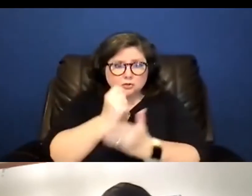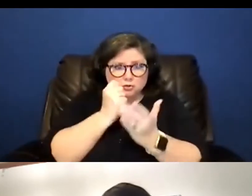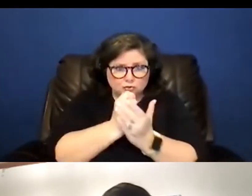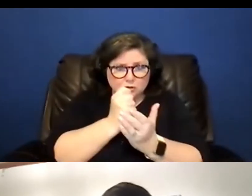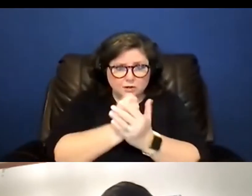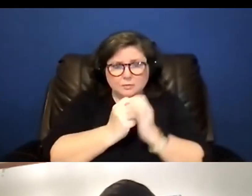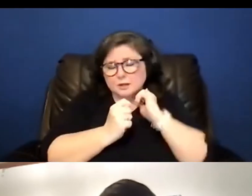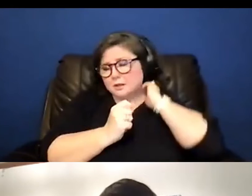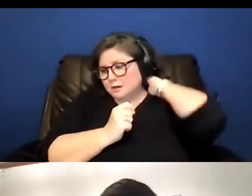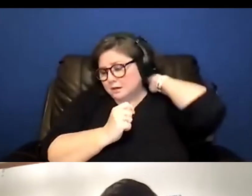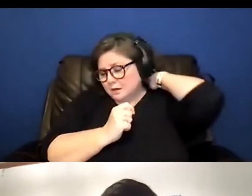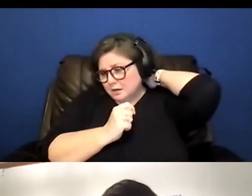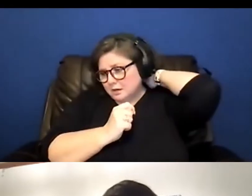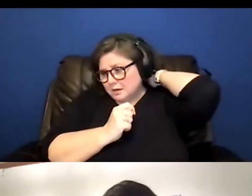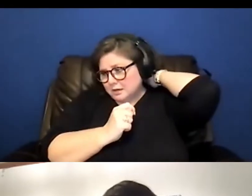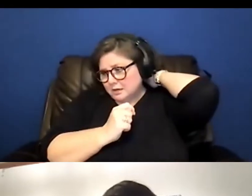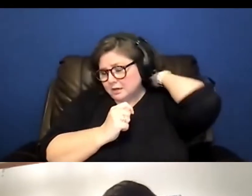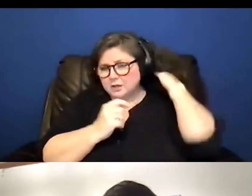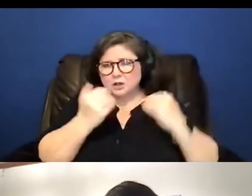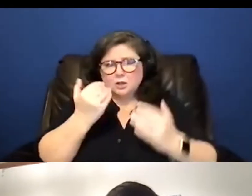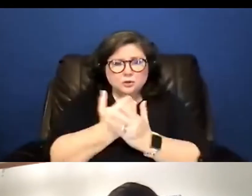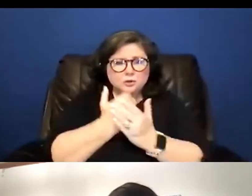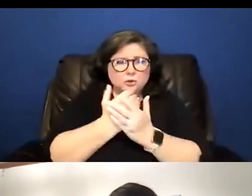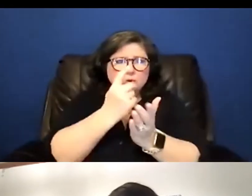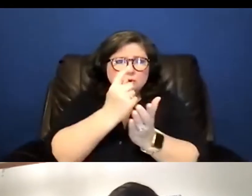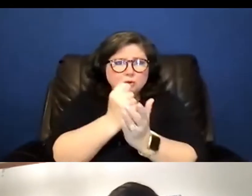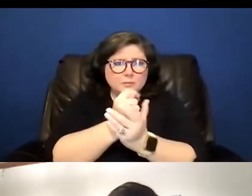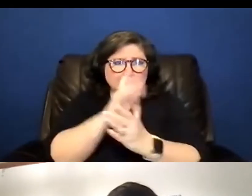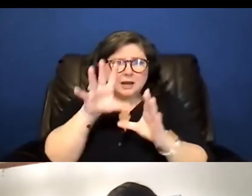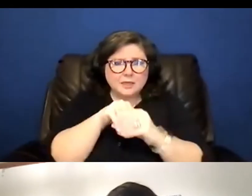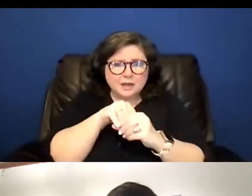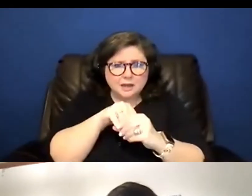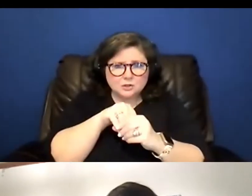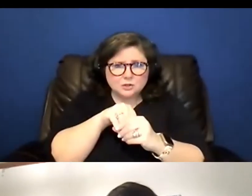terms of any new treatment that includes,